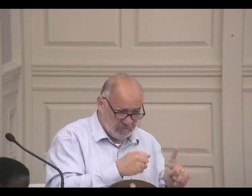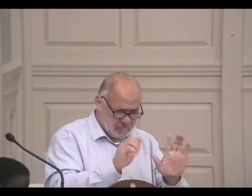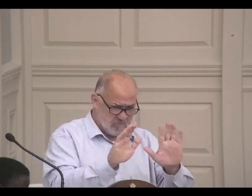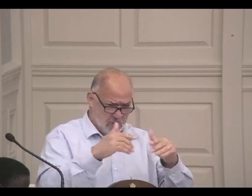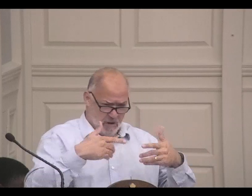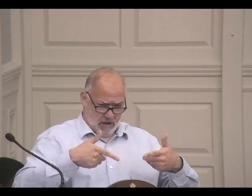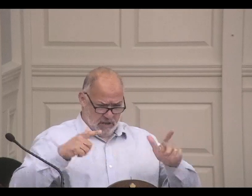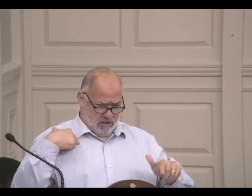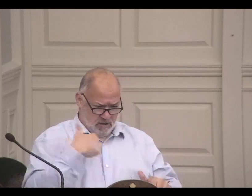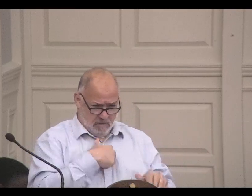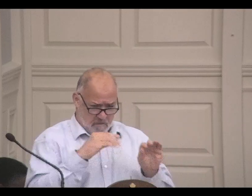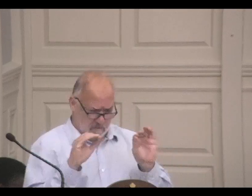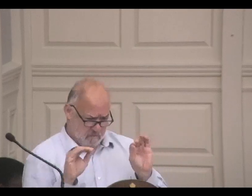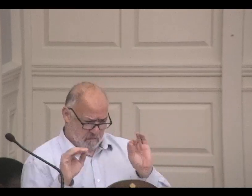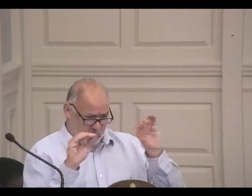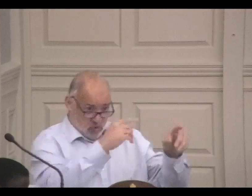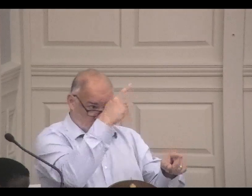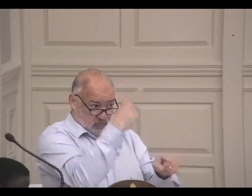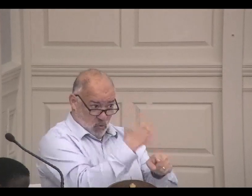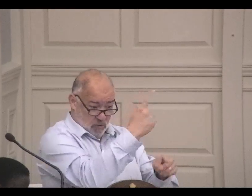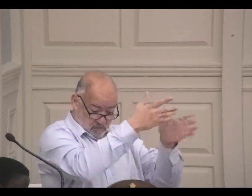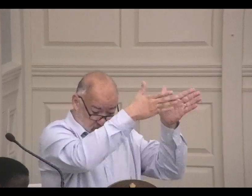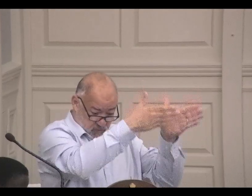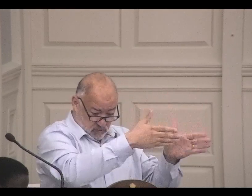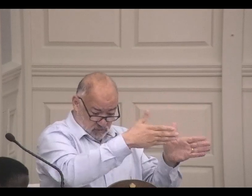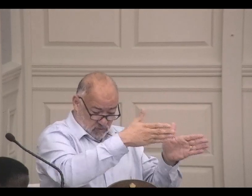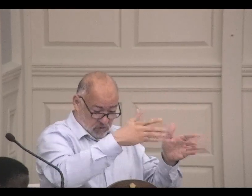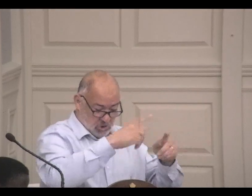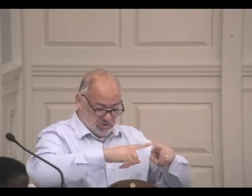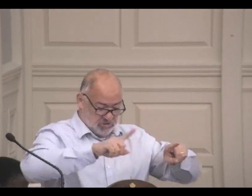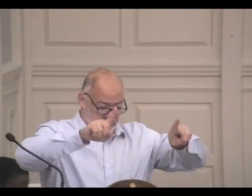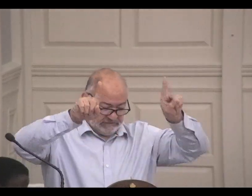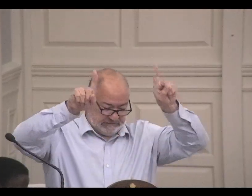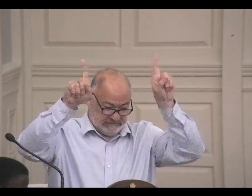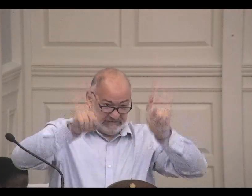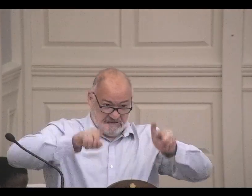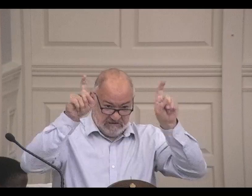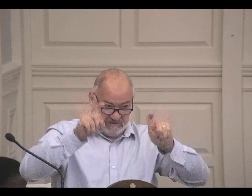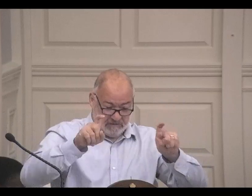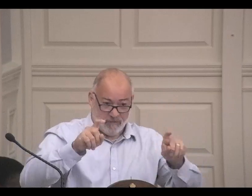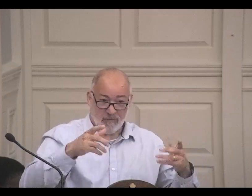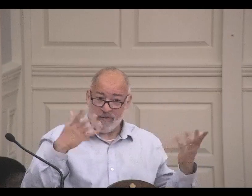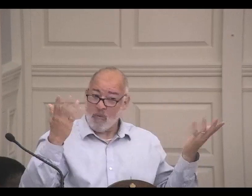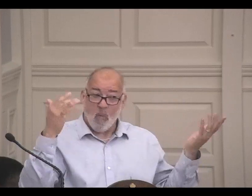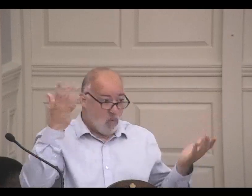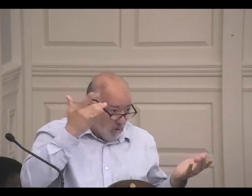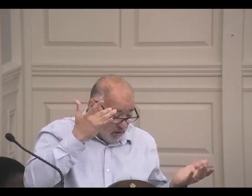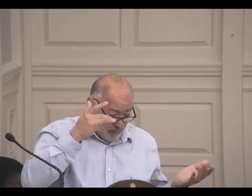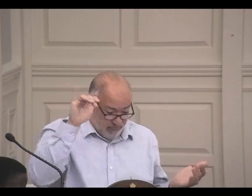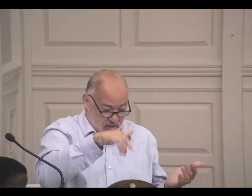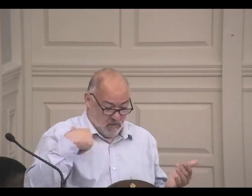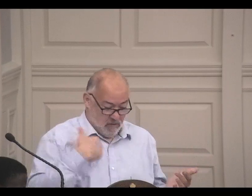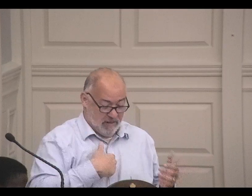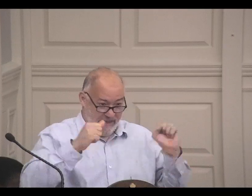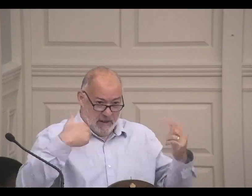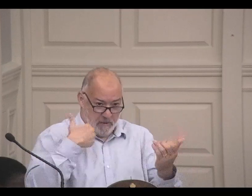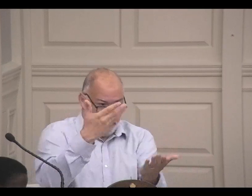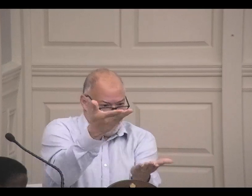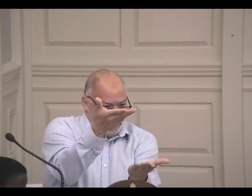revilement and torture. Let us put the just one to the